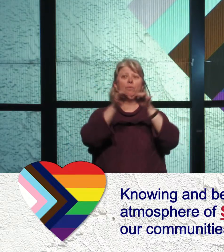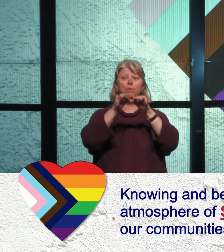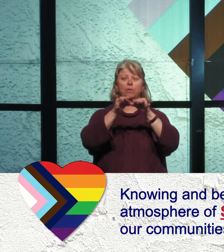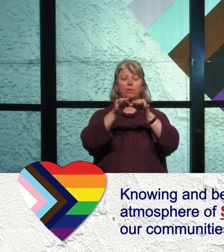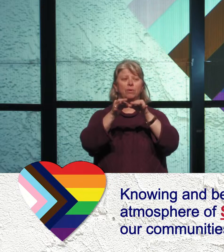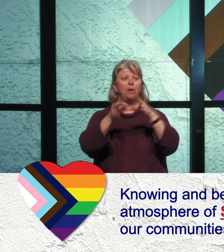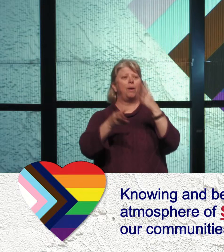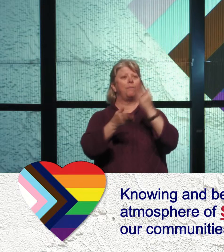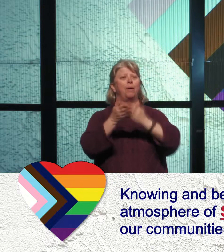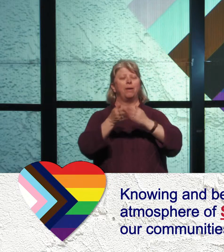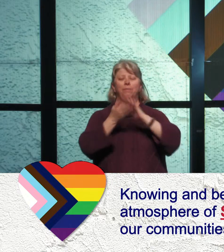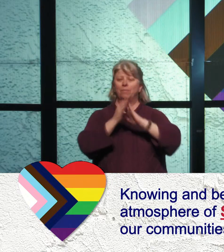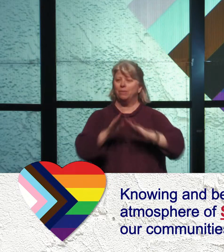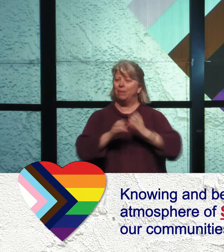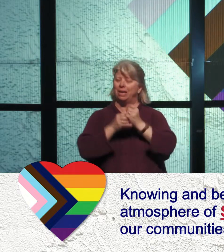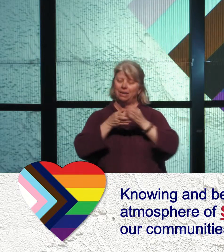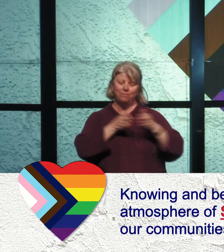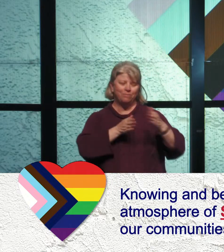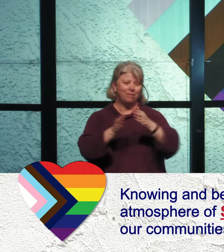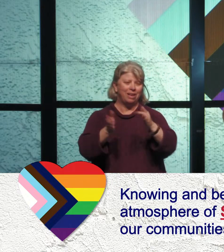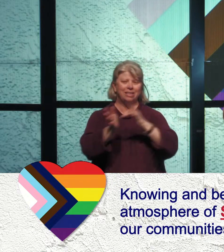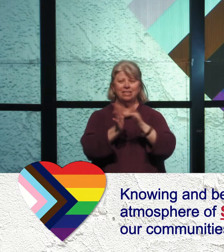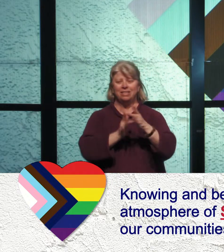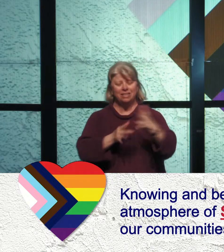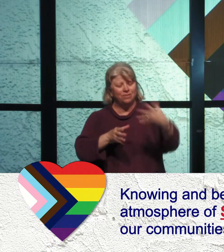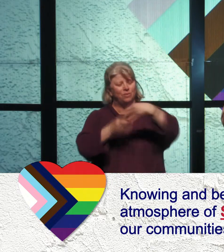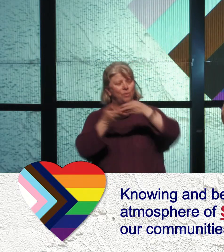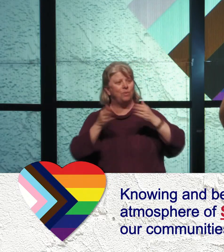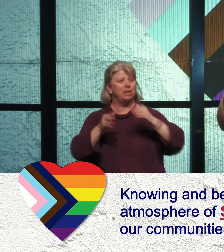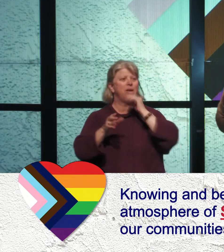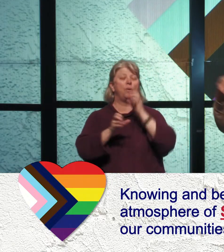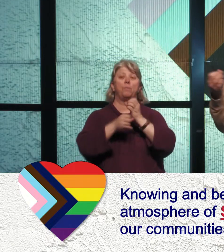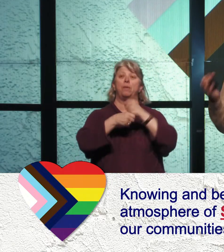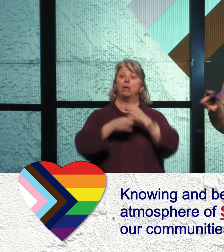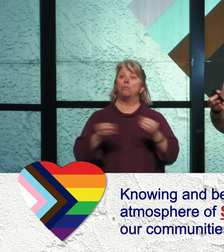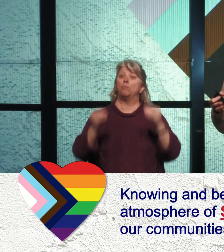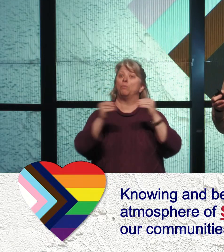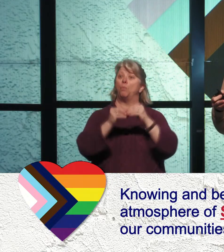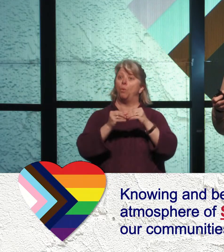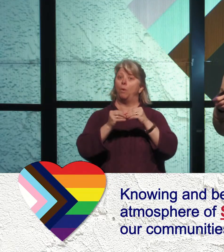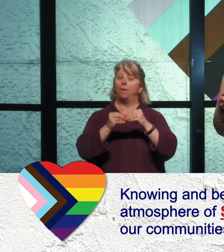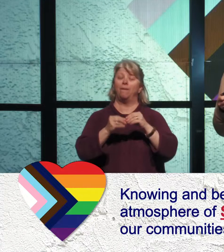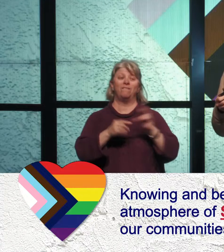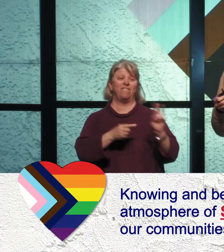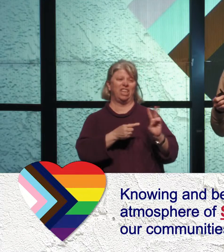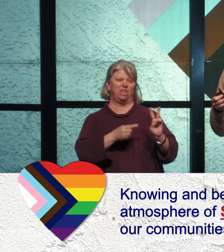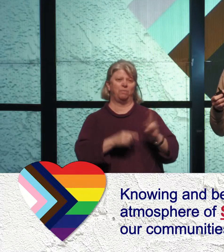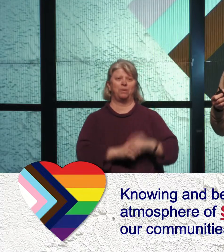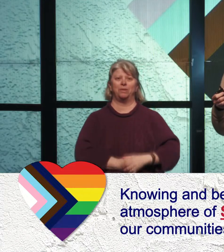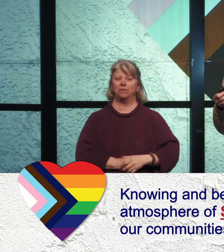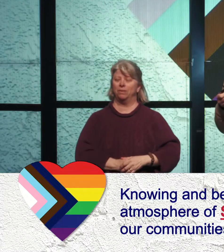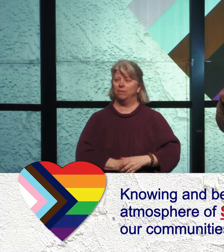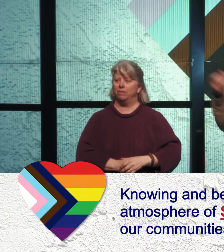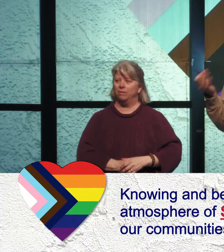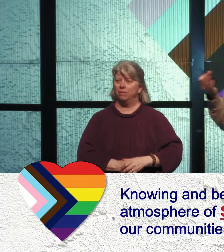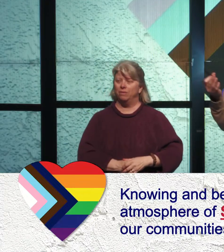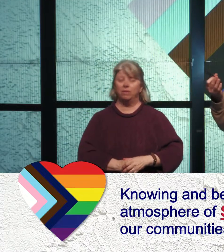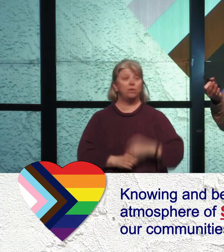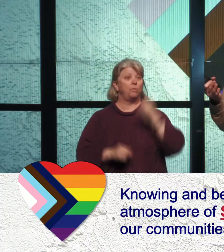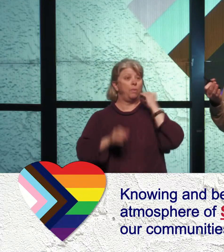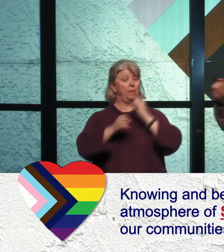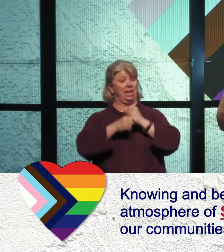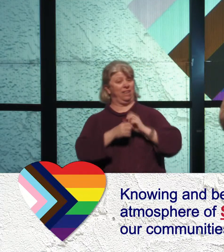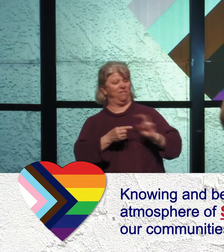and part of the peacemaking path of Jesus, but we engage in a way that we don't create more victims. Because if we